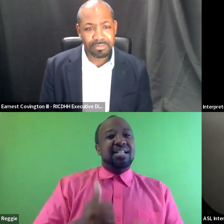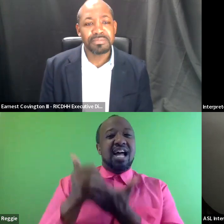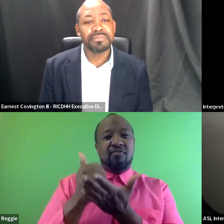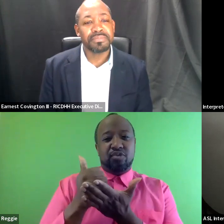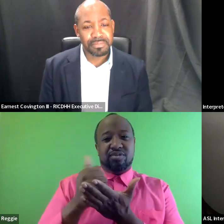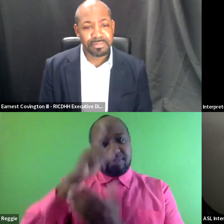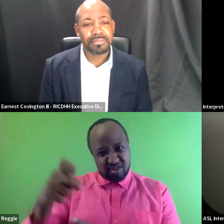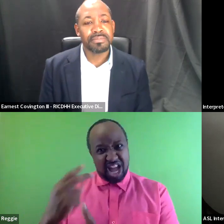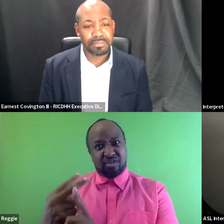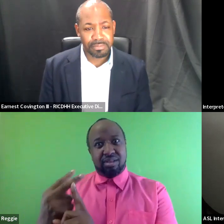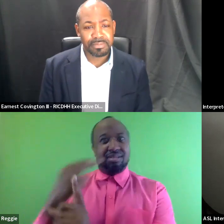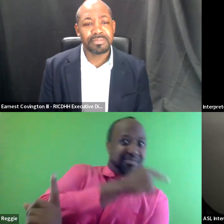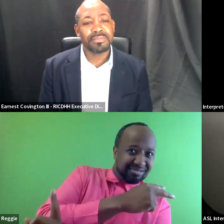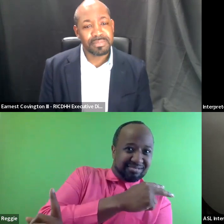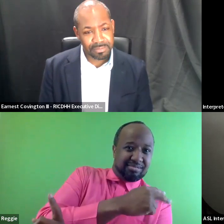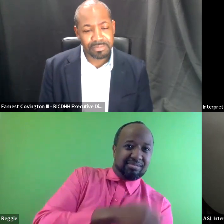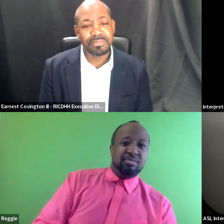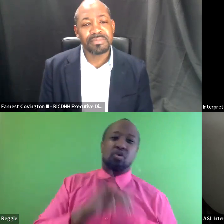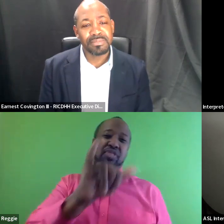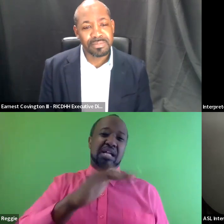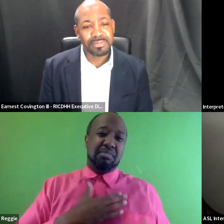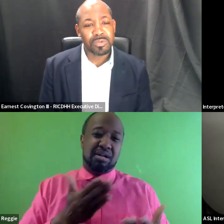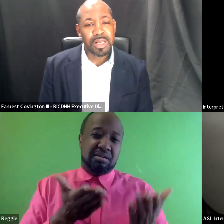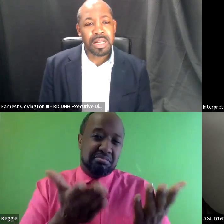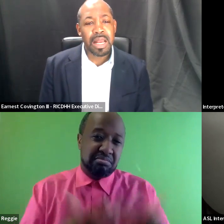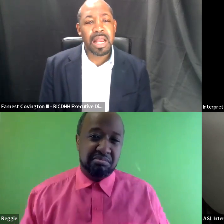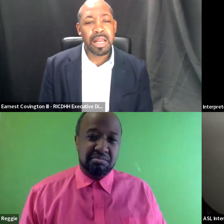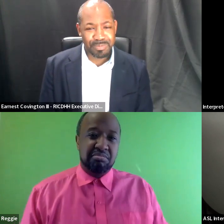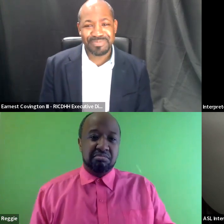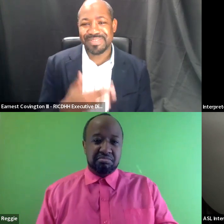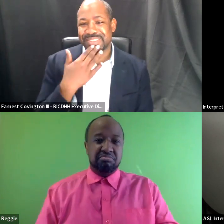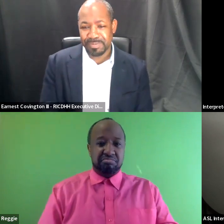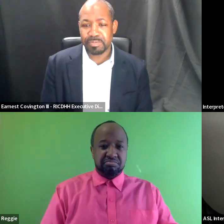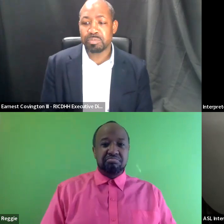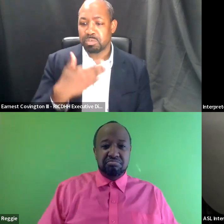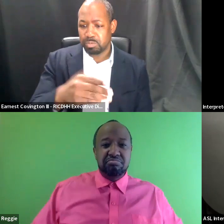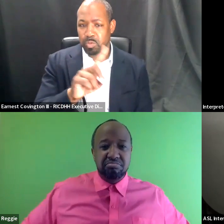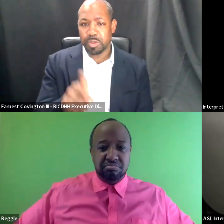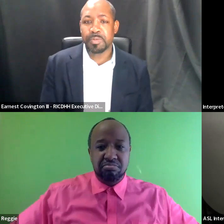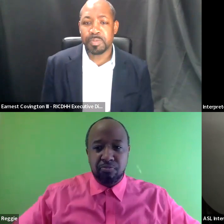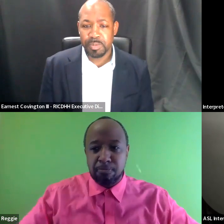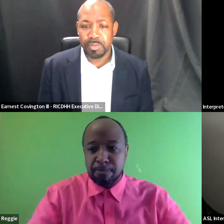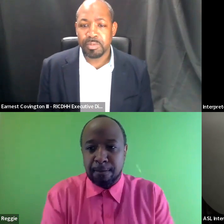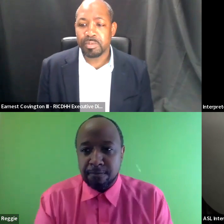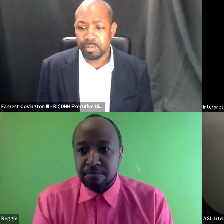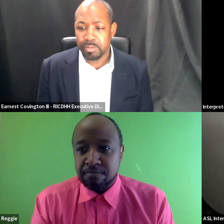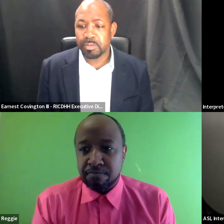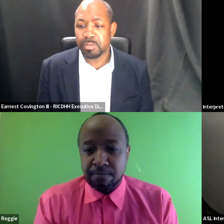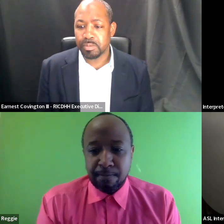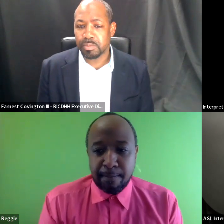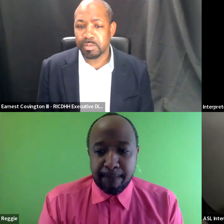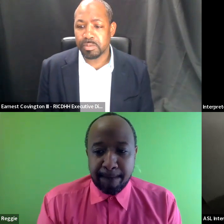What are the building skills to be able to solve that problem? You have to look back. So that would be my recommendation.